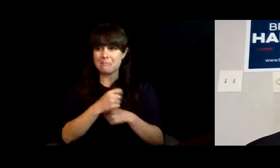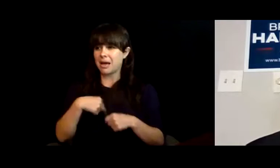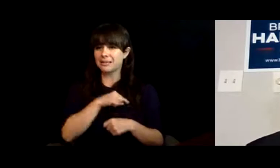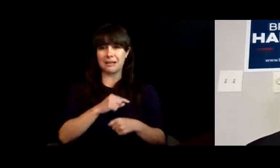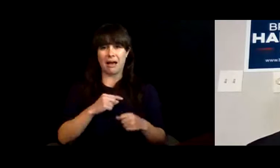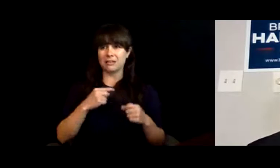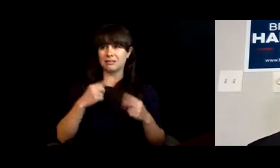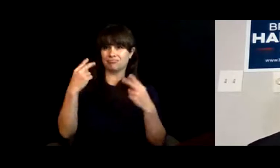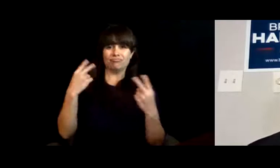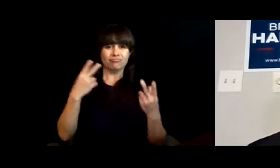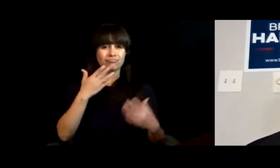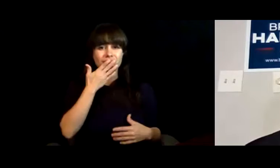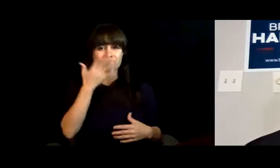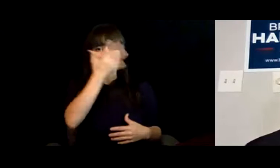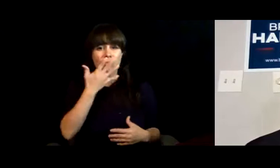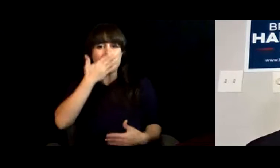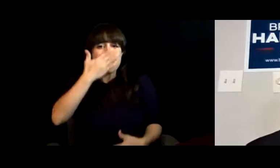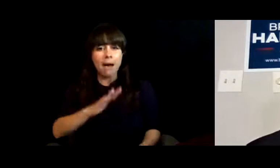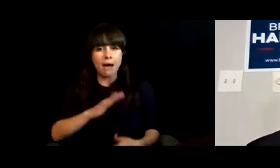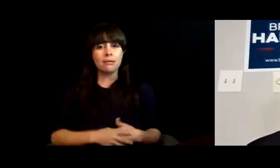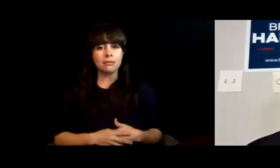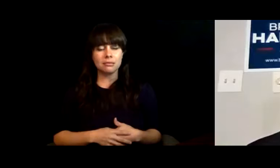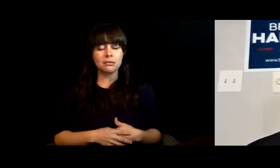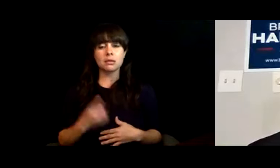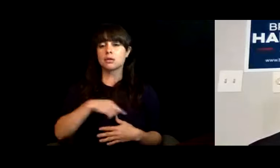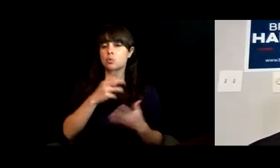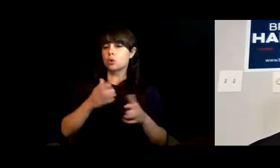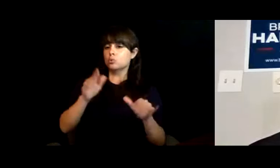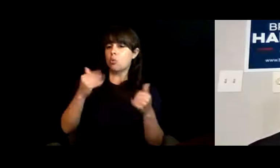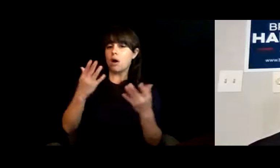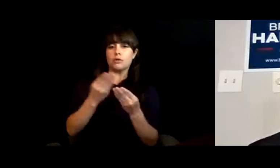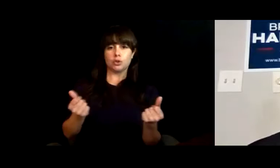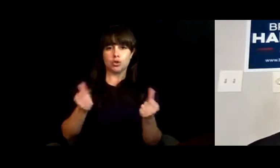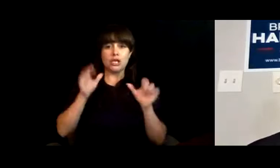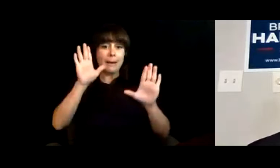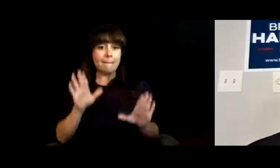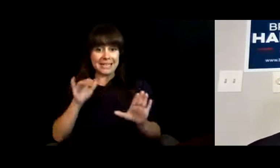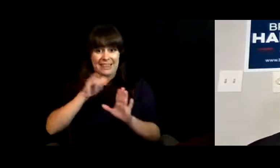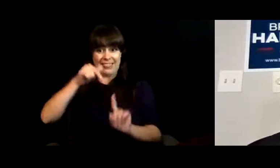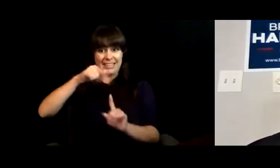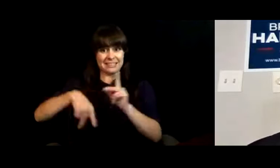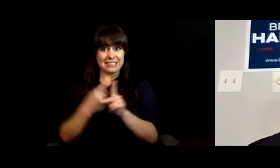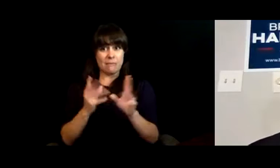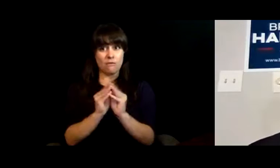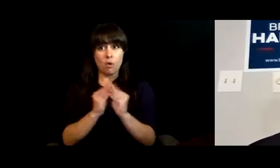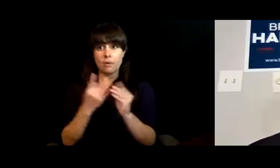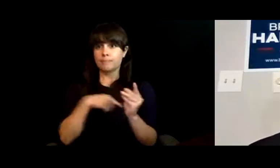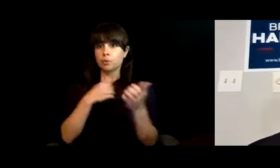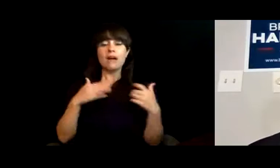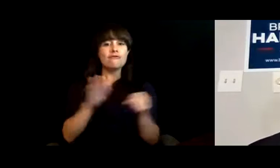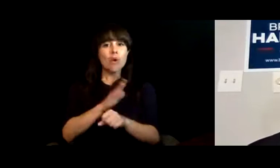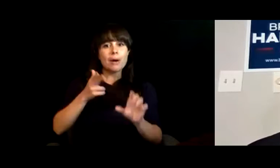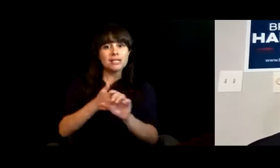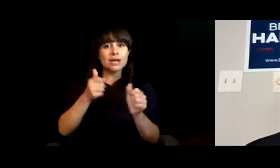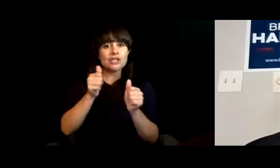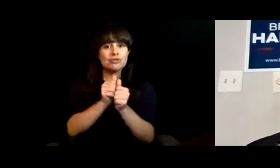areas to offer a solution is, it is amazing for forums such as this, we get full participation from every candidate.